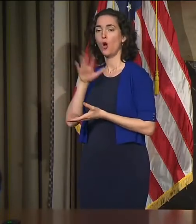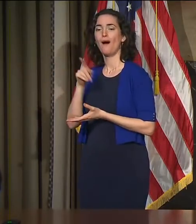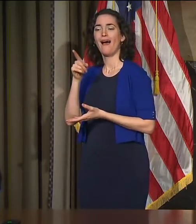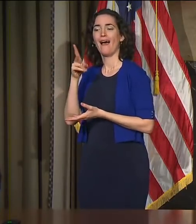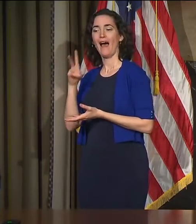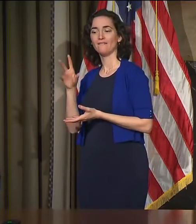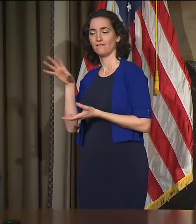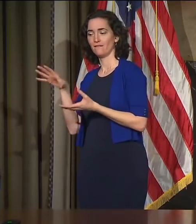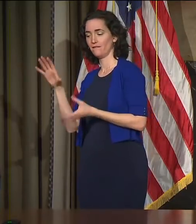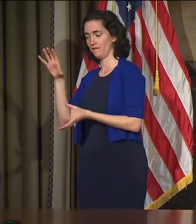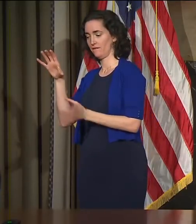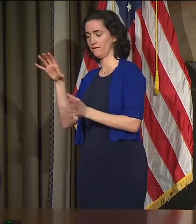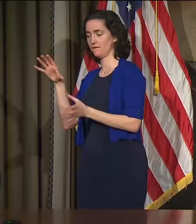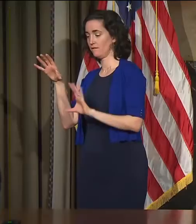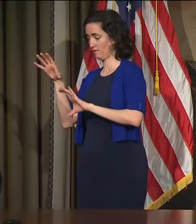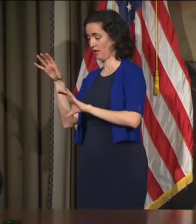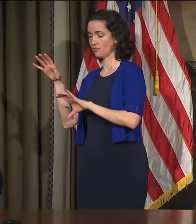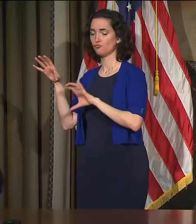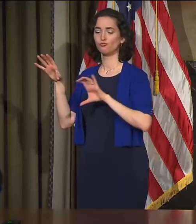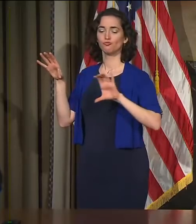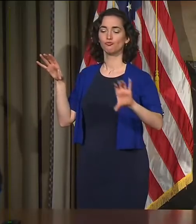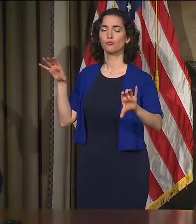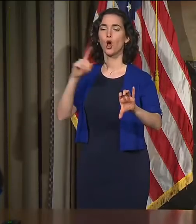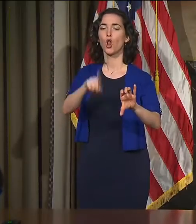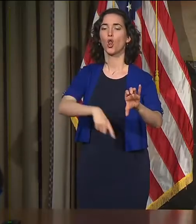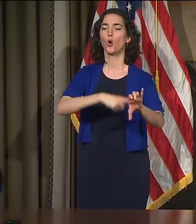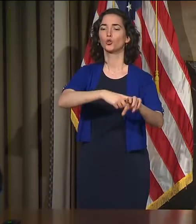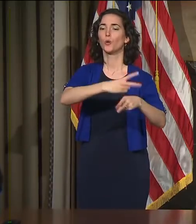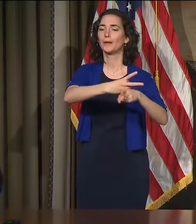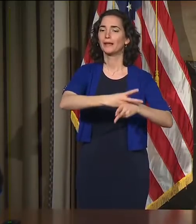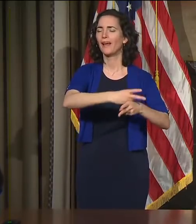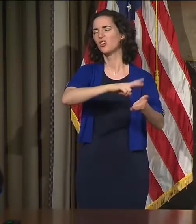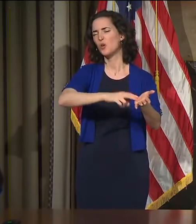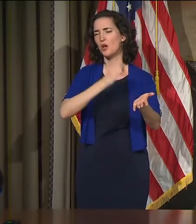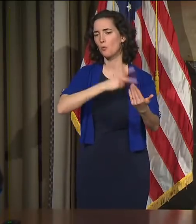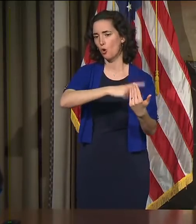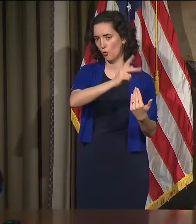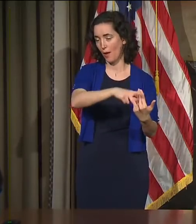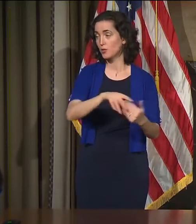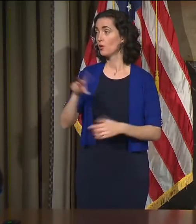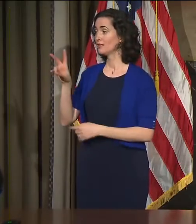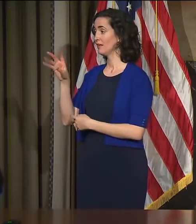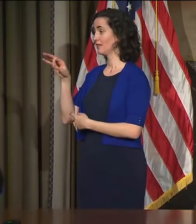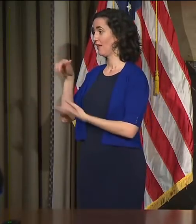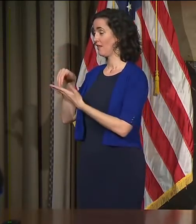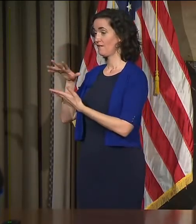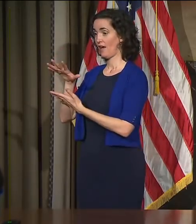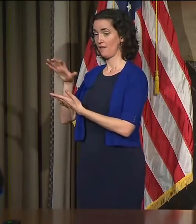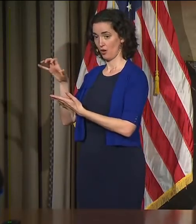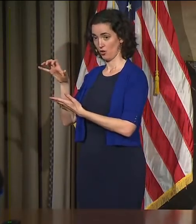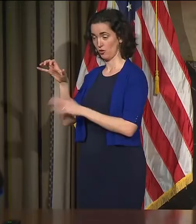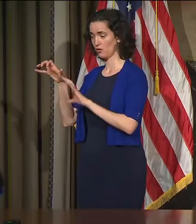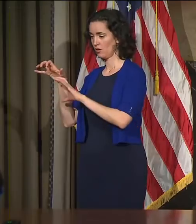that to the long-term care partnership program. So of that 79,500, we diverted